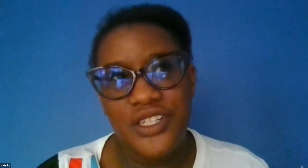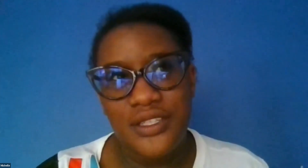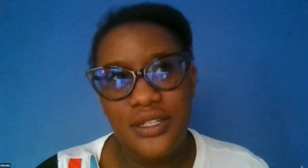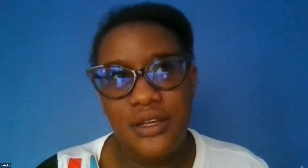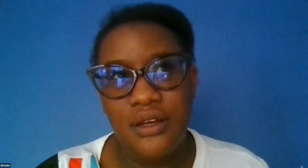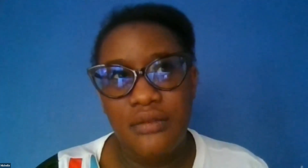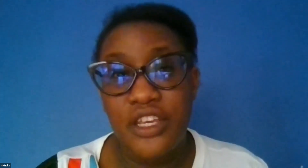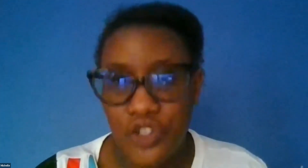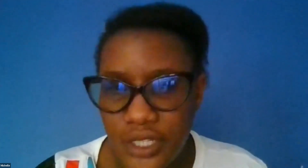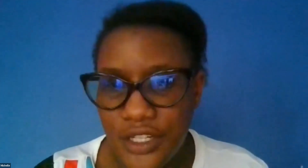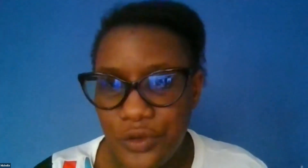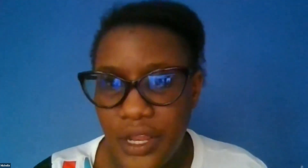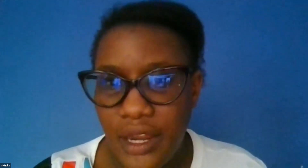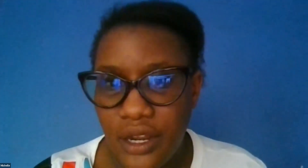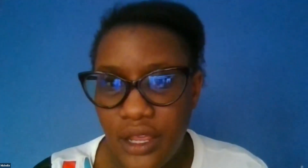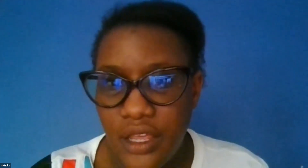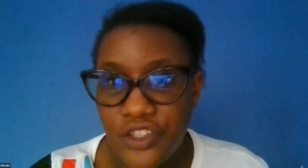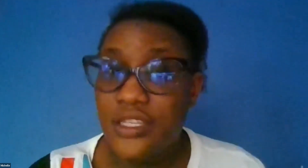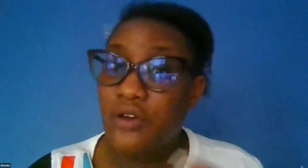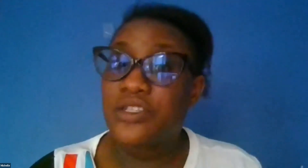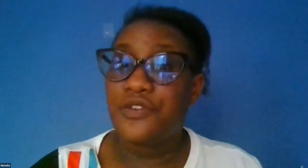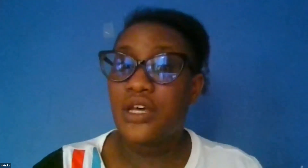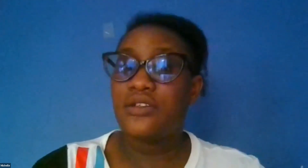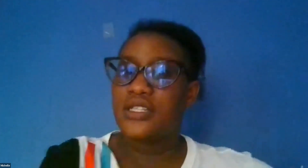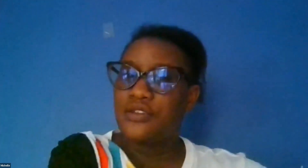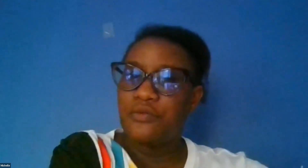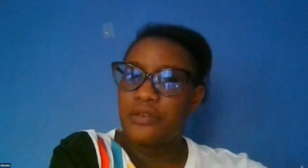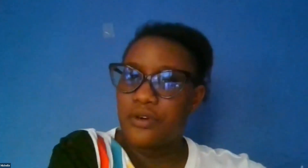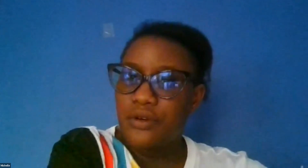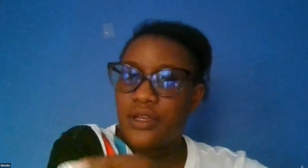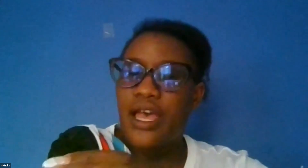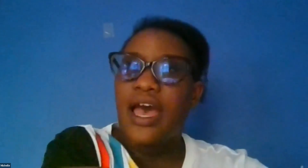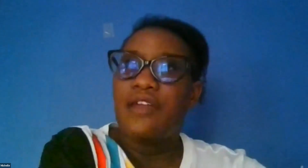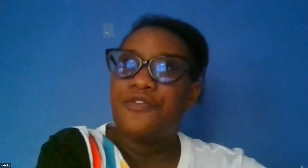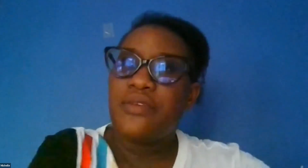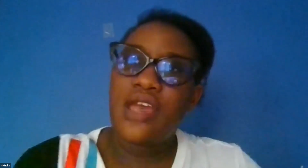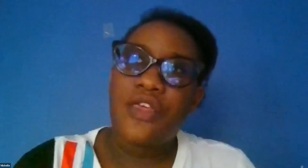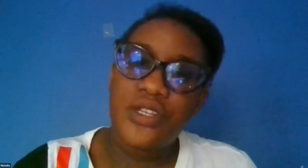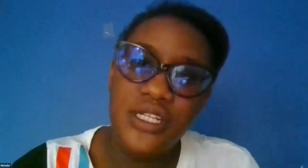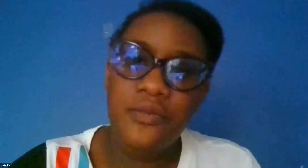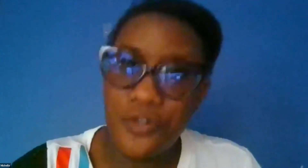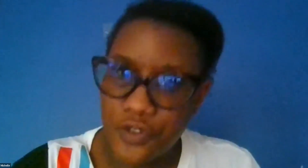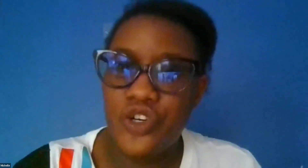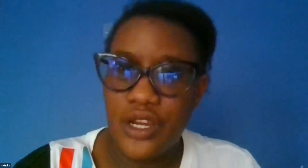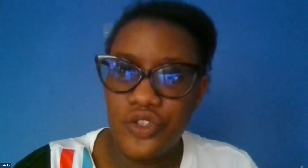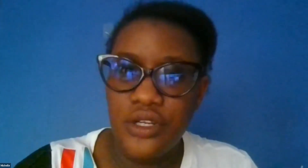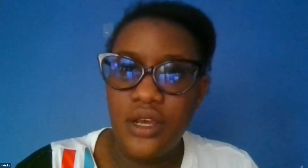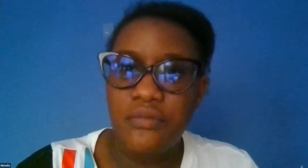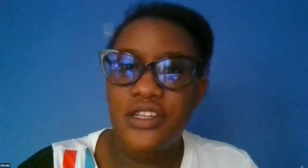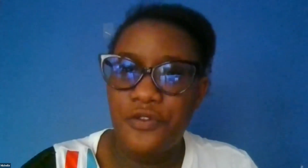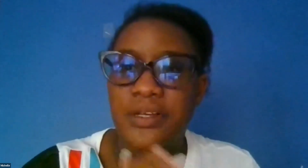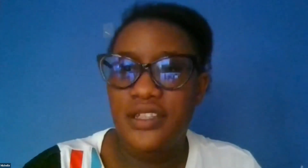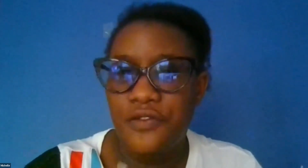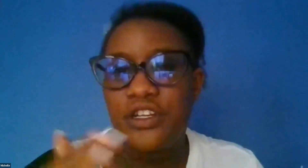was really just interesting to learn just how difficult it is for people. And for me, I thought in terms of